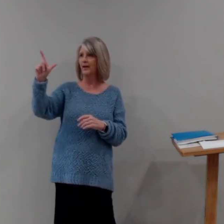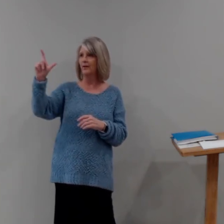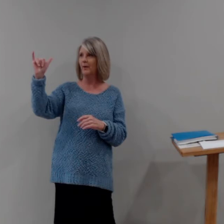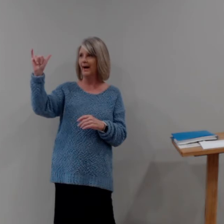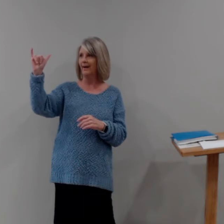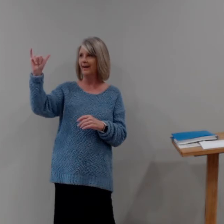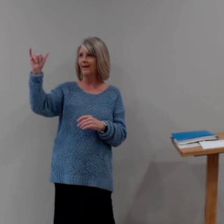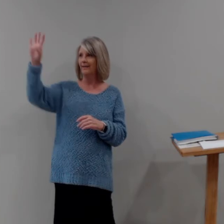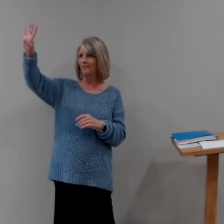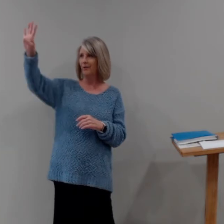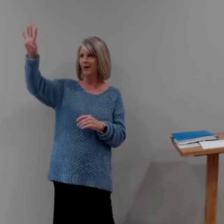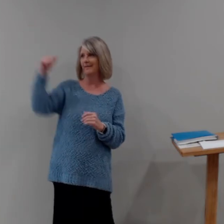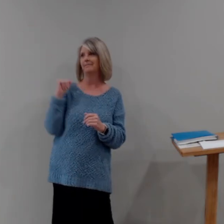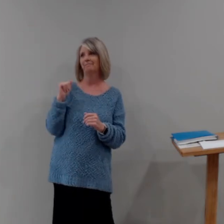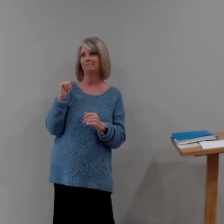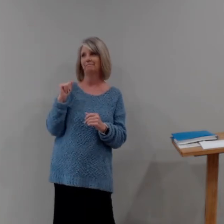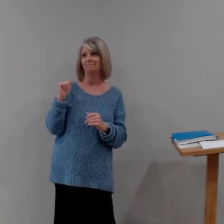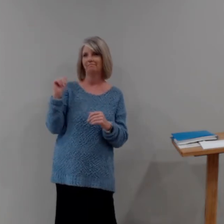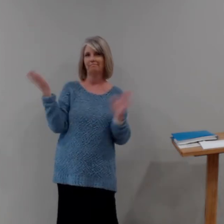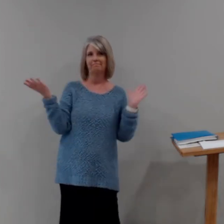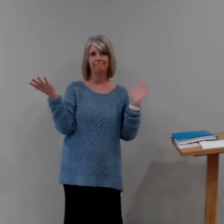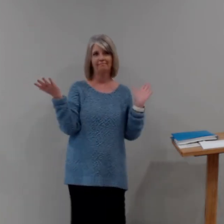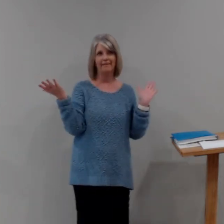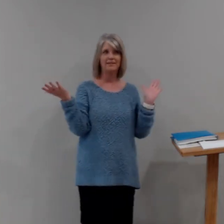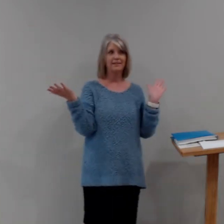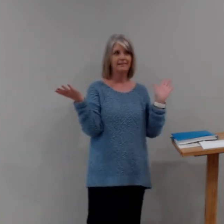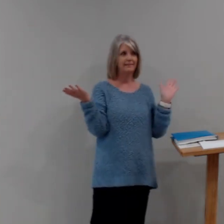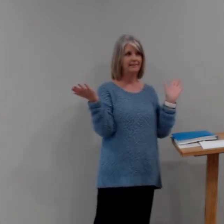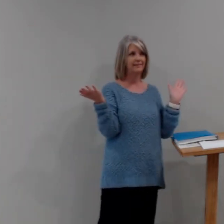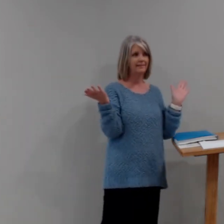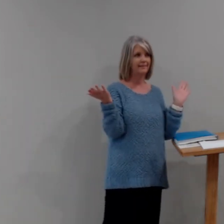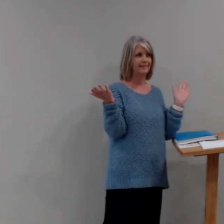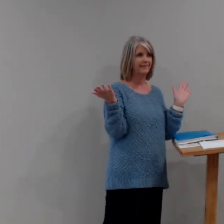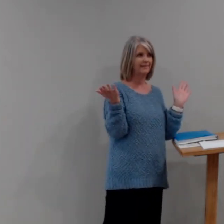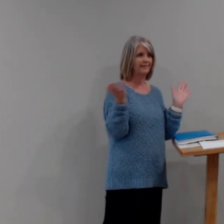July 4th. That's it.